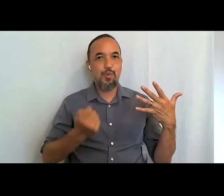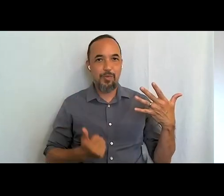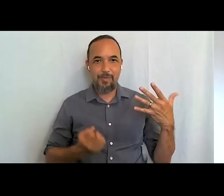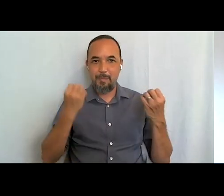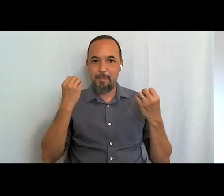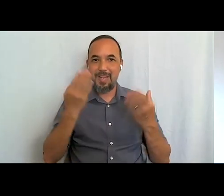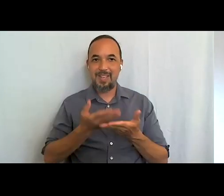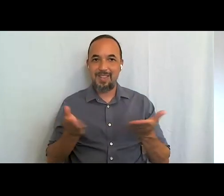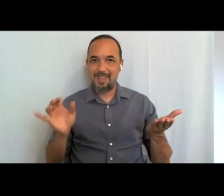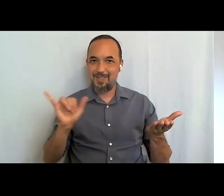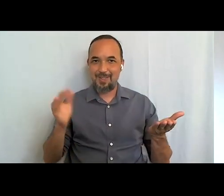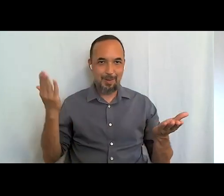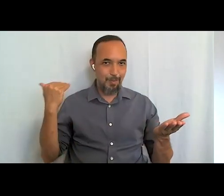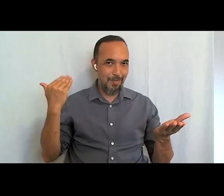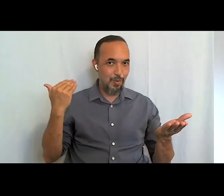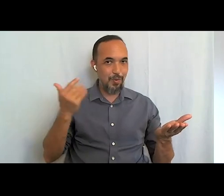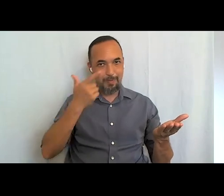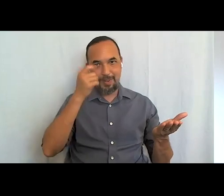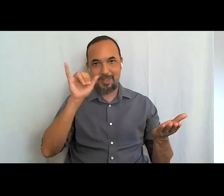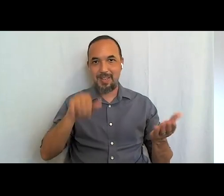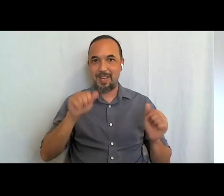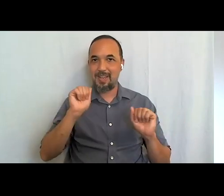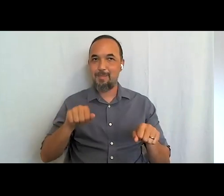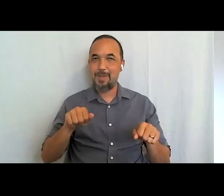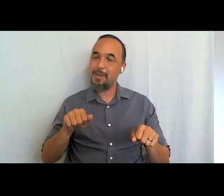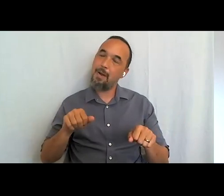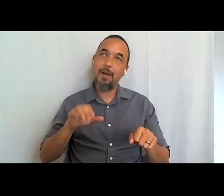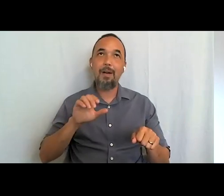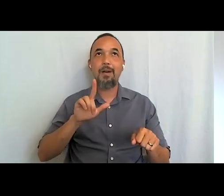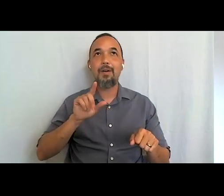because that can be a lot of cluster fun for everybody, but